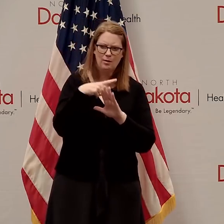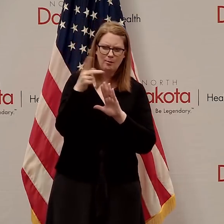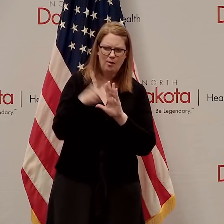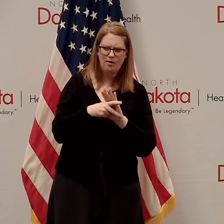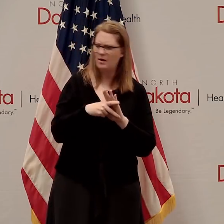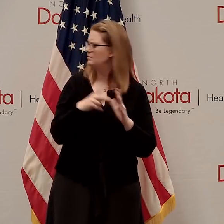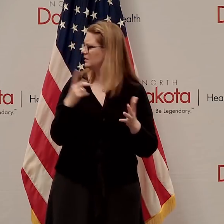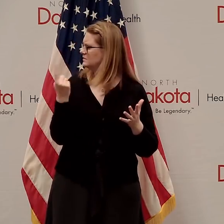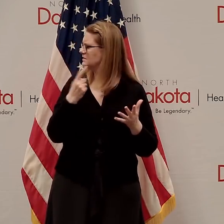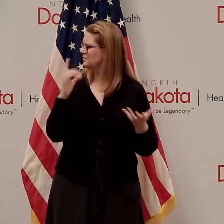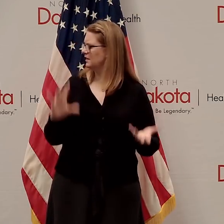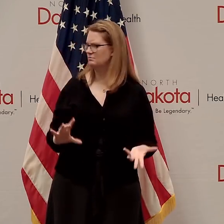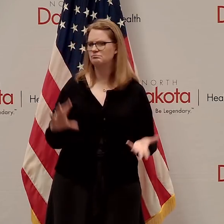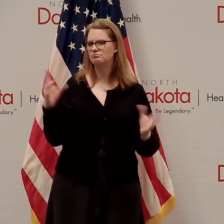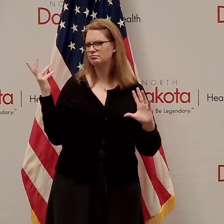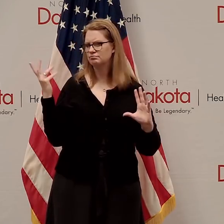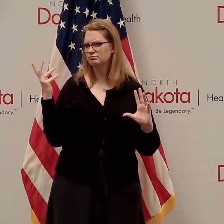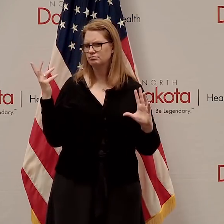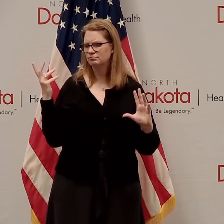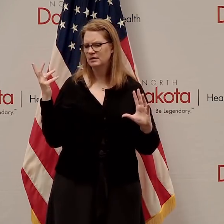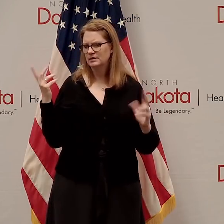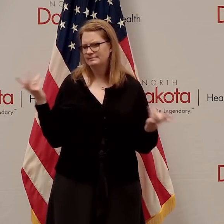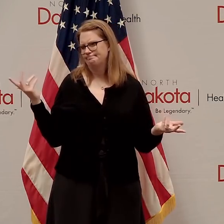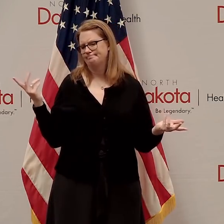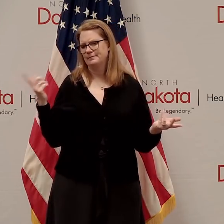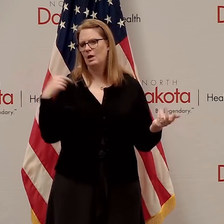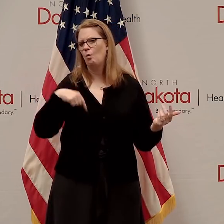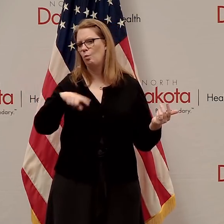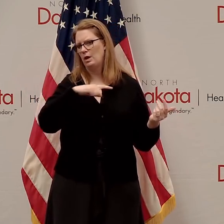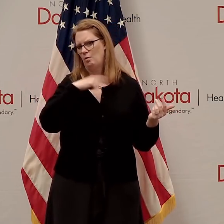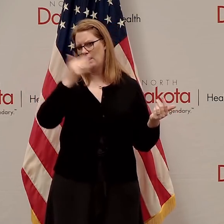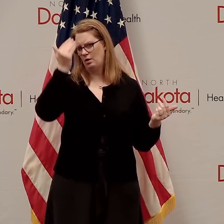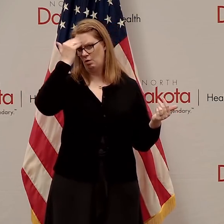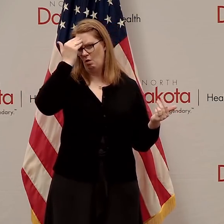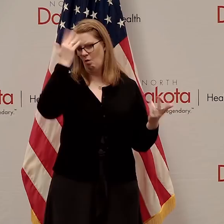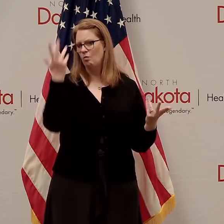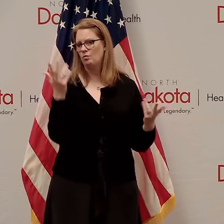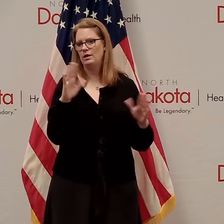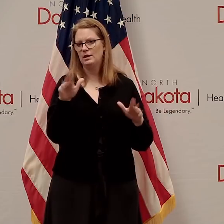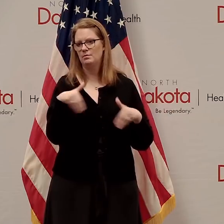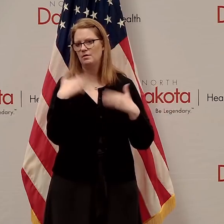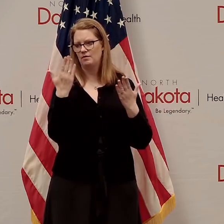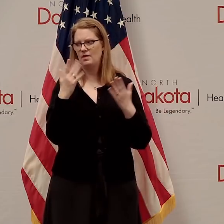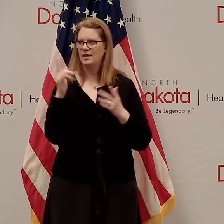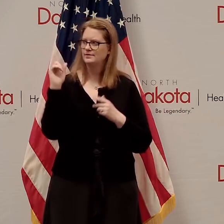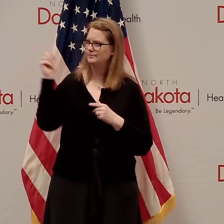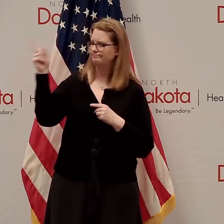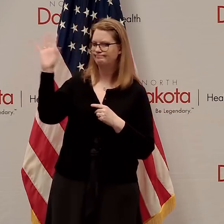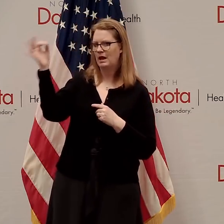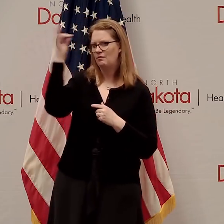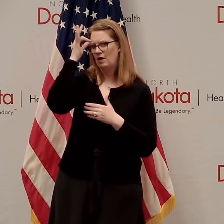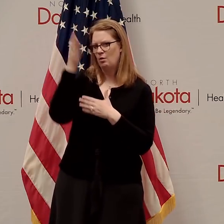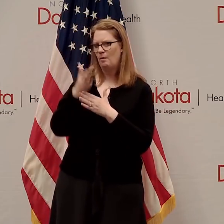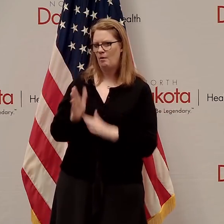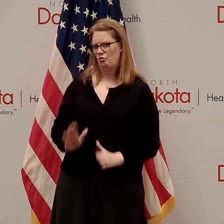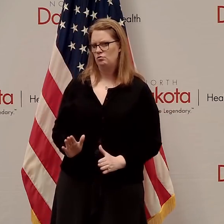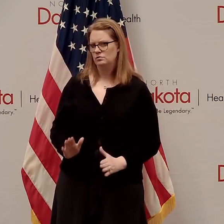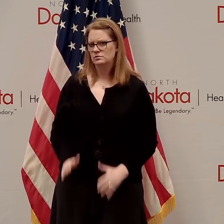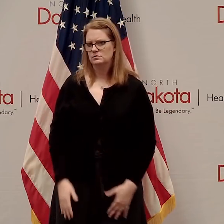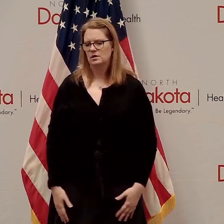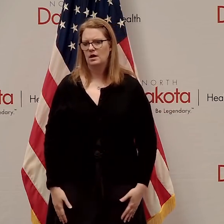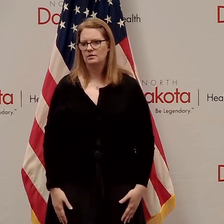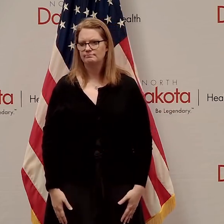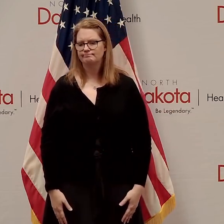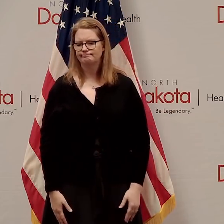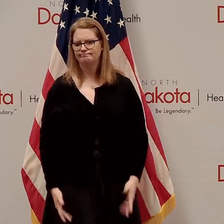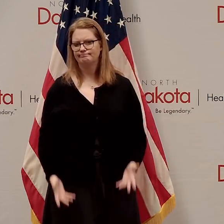way we thought the feds were positioning that, we want to know that too, because we can provide that back to our federal partners and would want to work with them. The whole